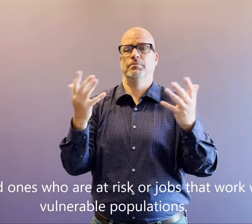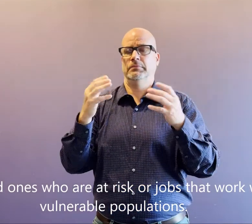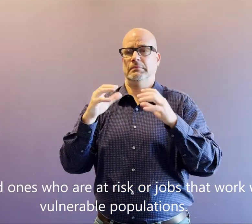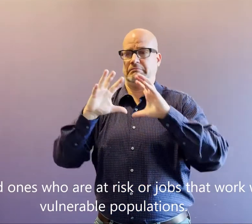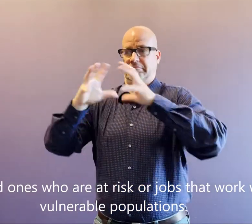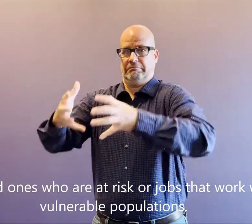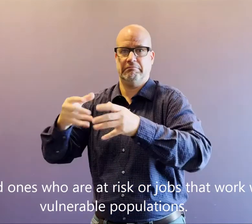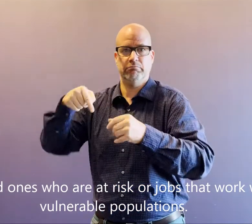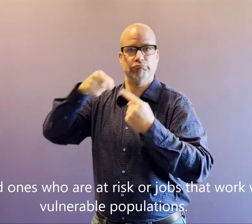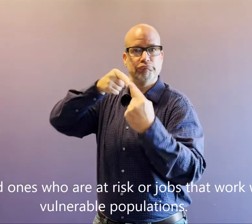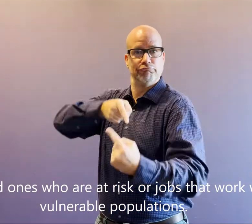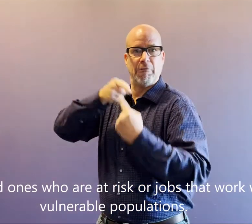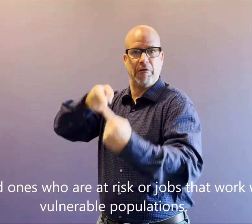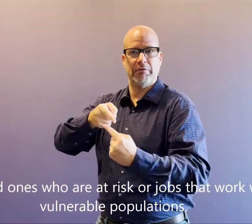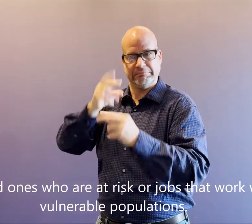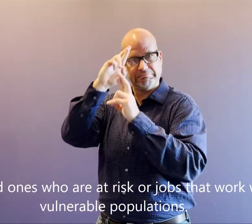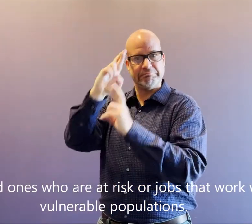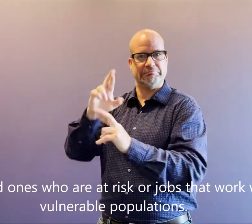Or loved ones who are at risk.